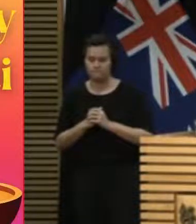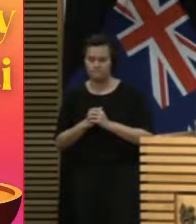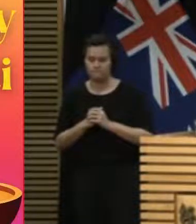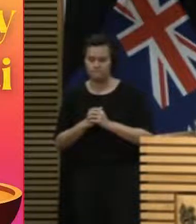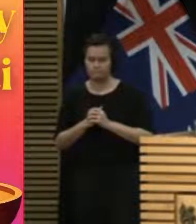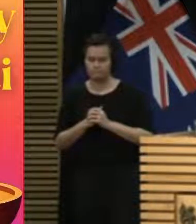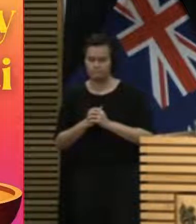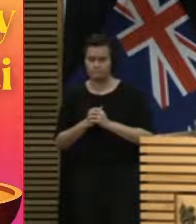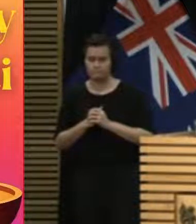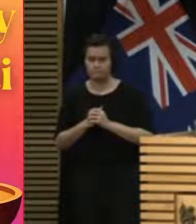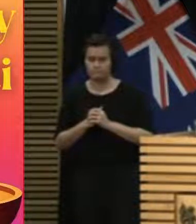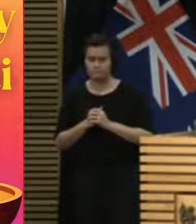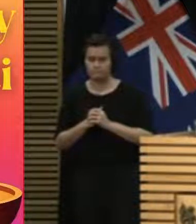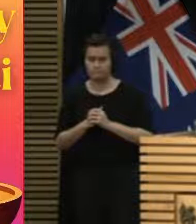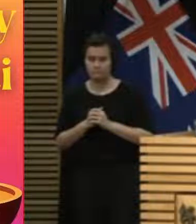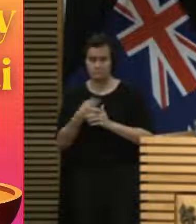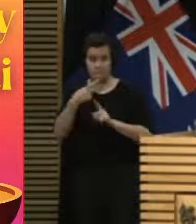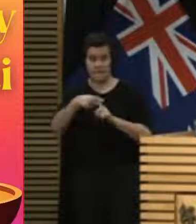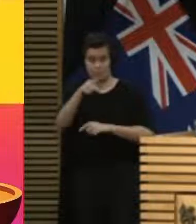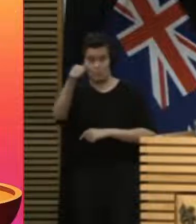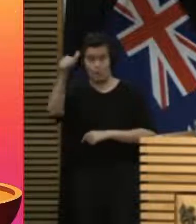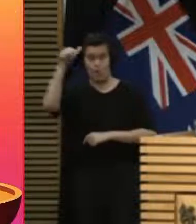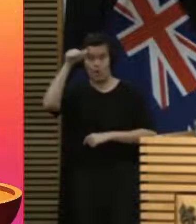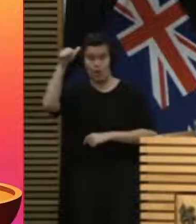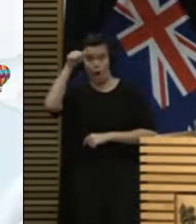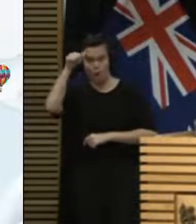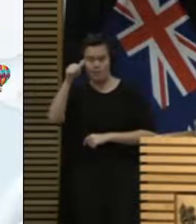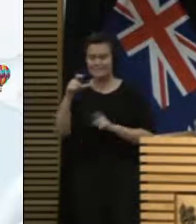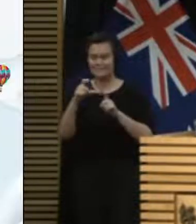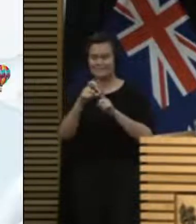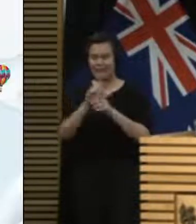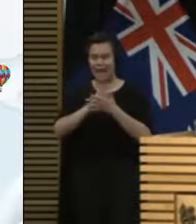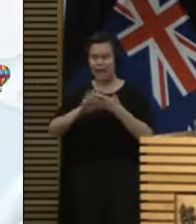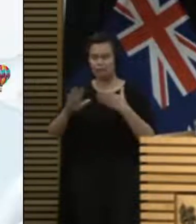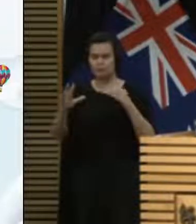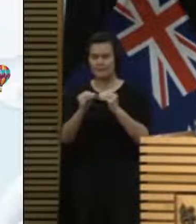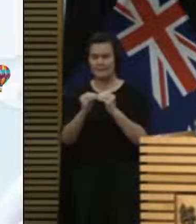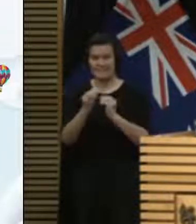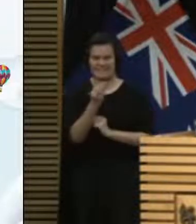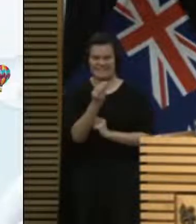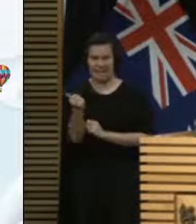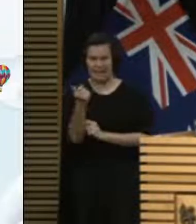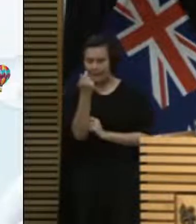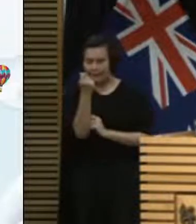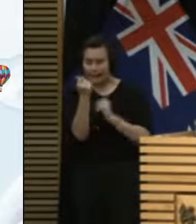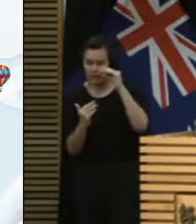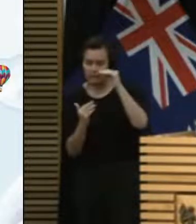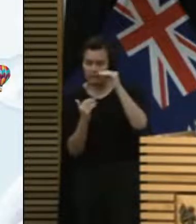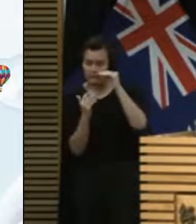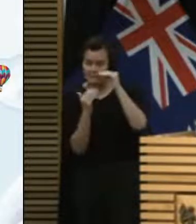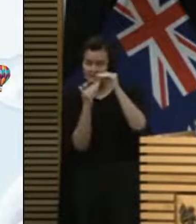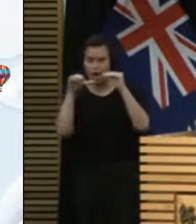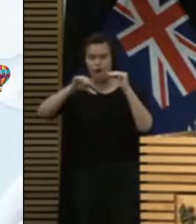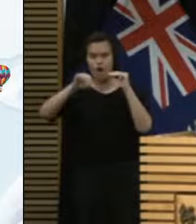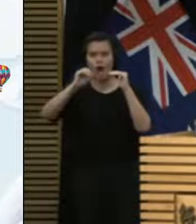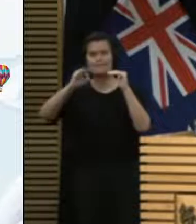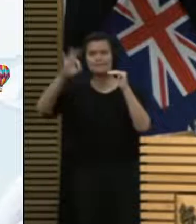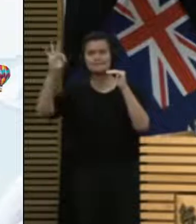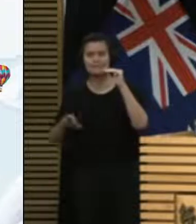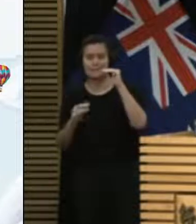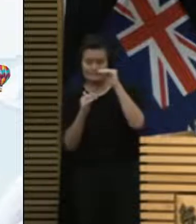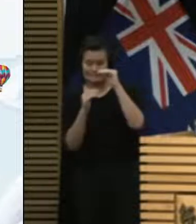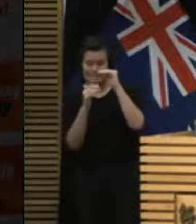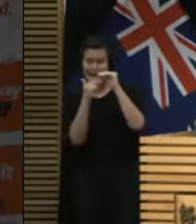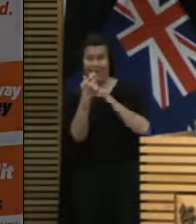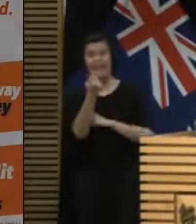almost 90% vaccination rates in some areas. In fact, you can see well over 80% first